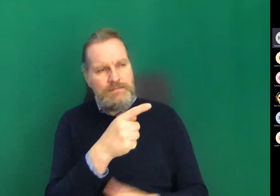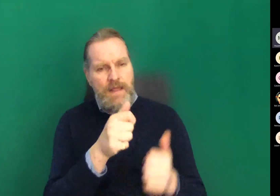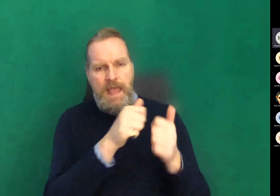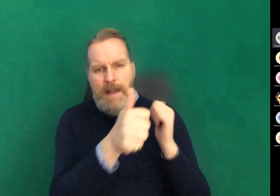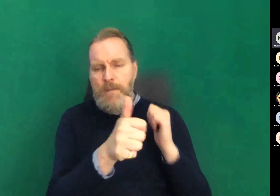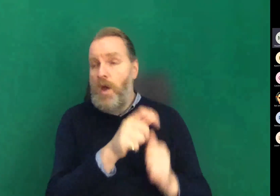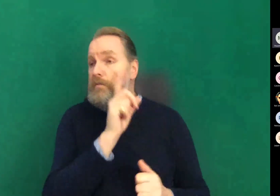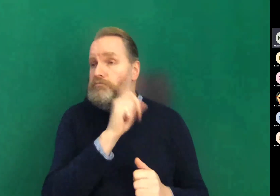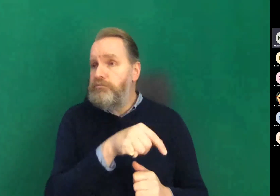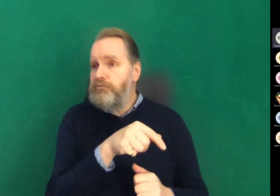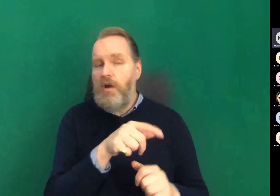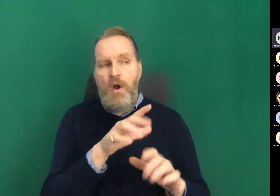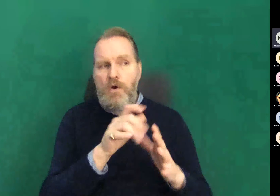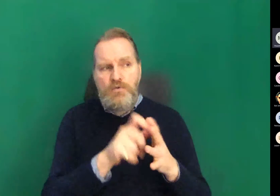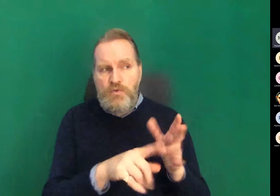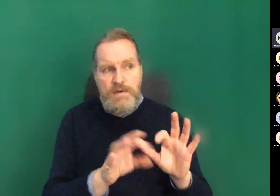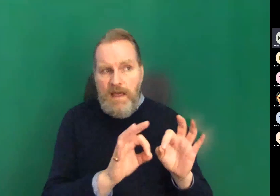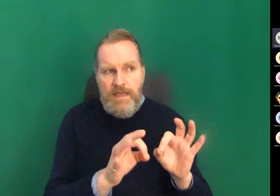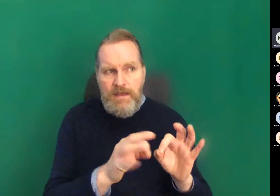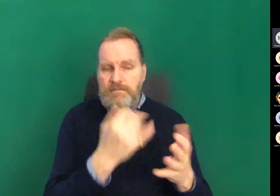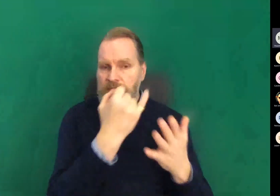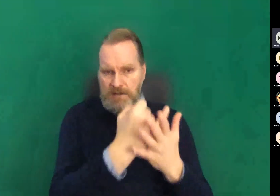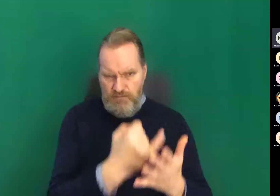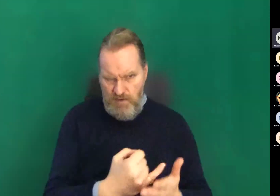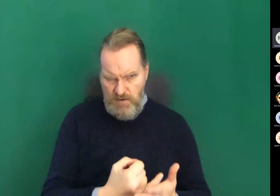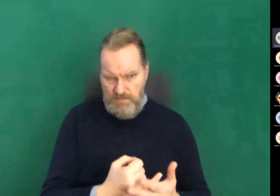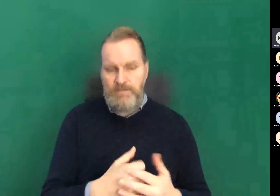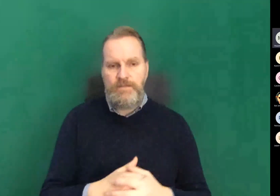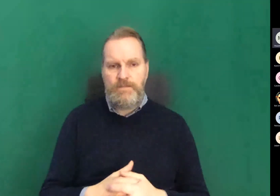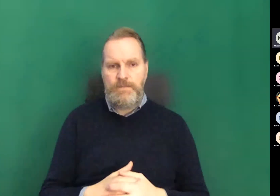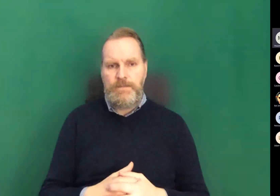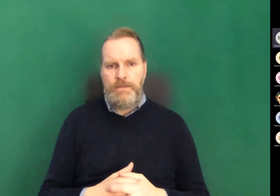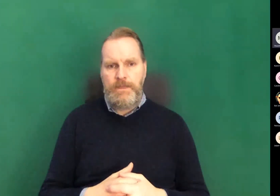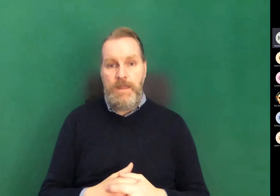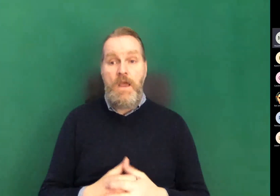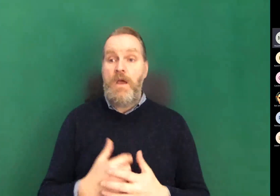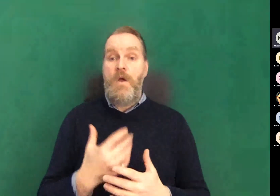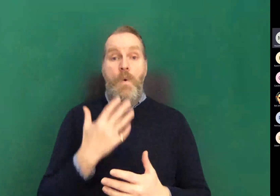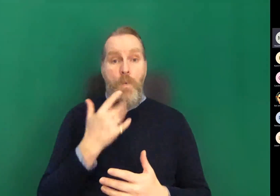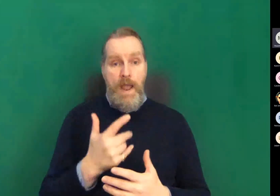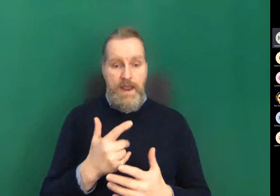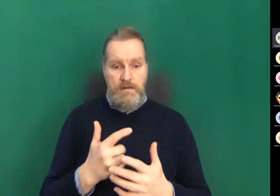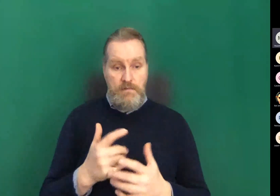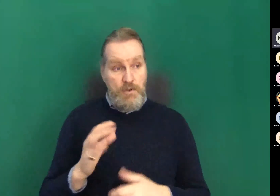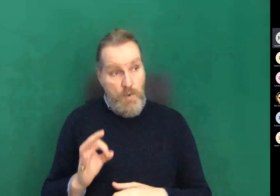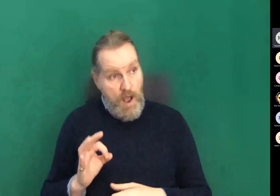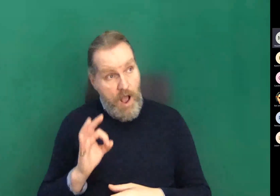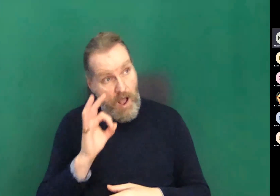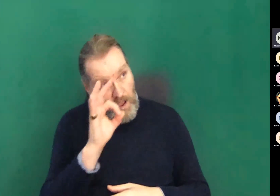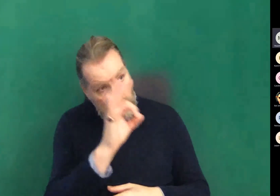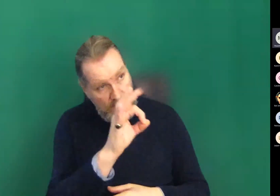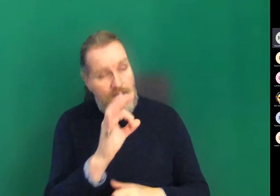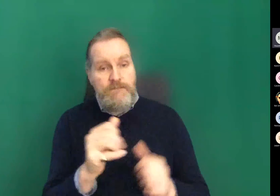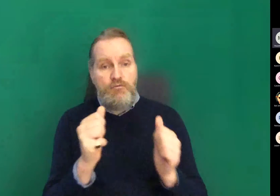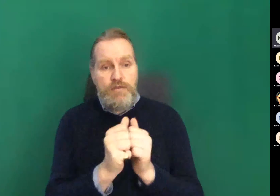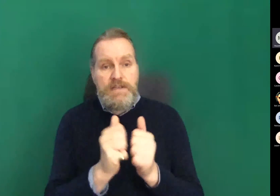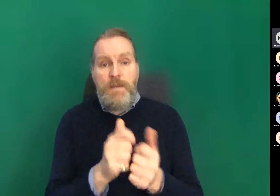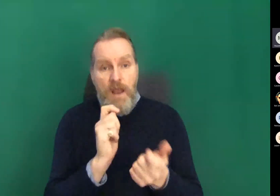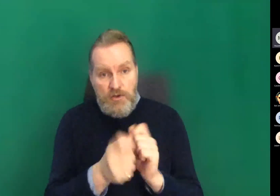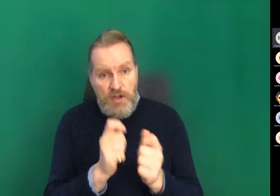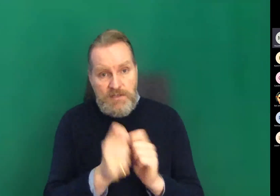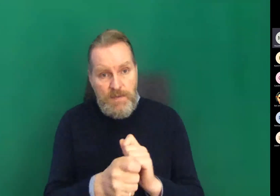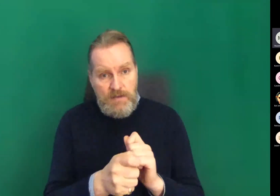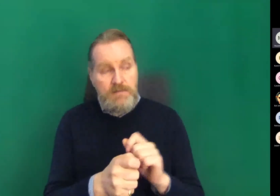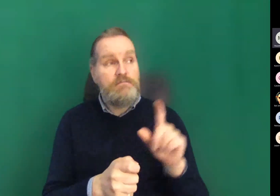Once the request has been made, the employer may want to seek specialist advice. This could result in you having to visit